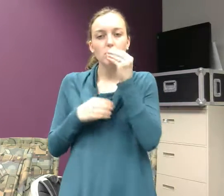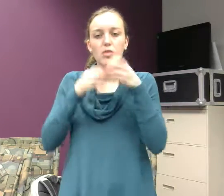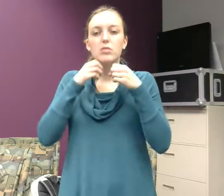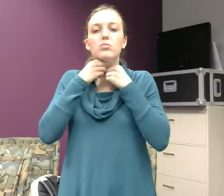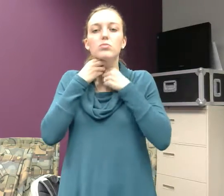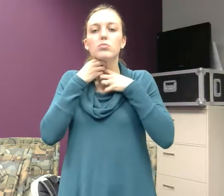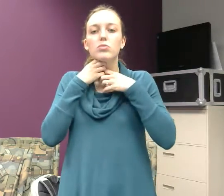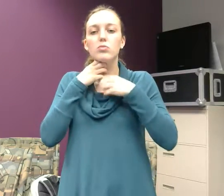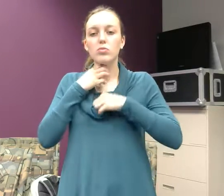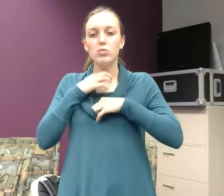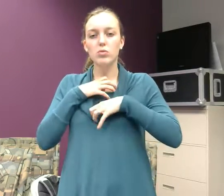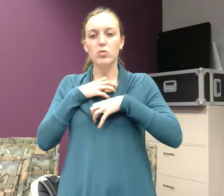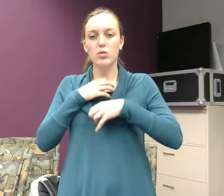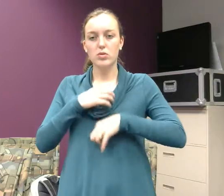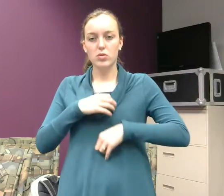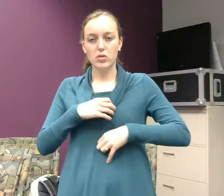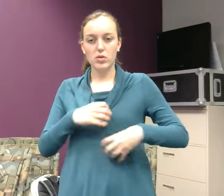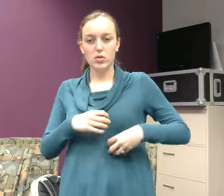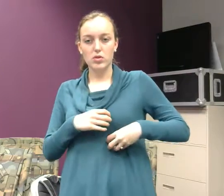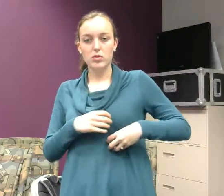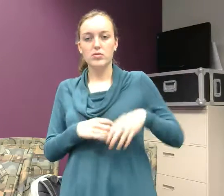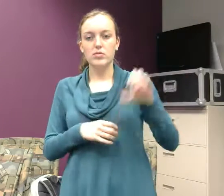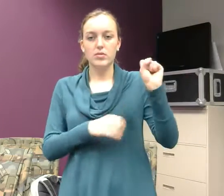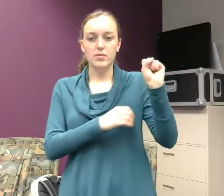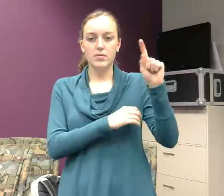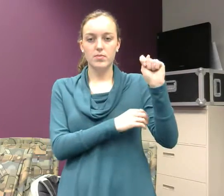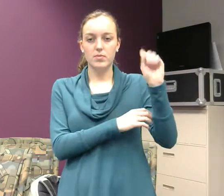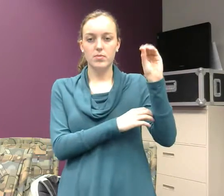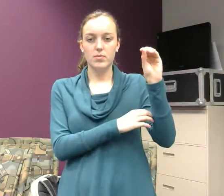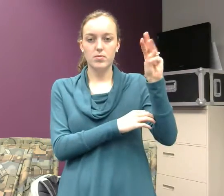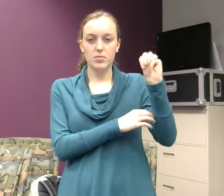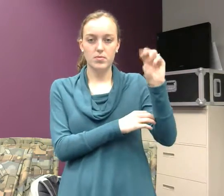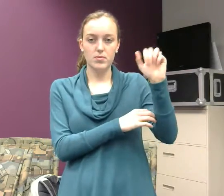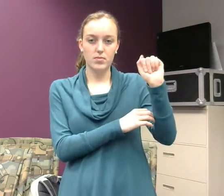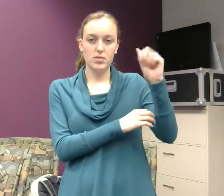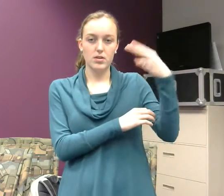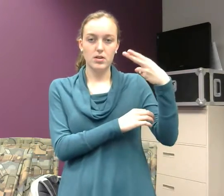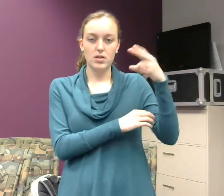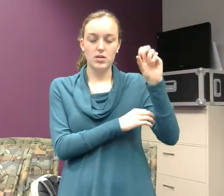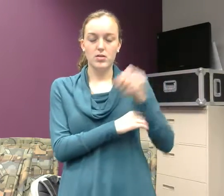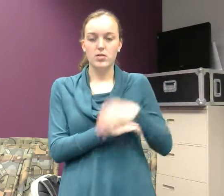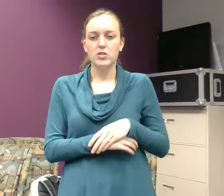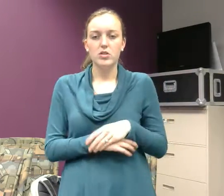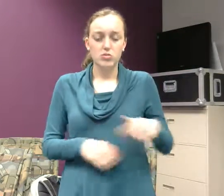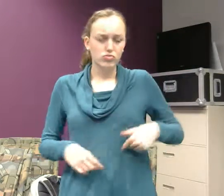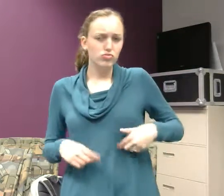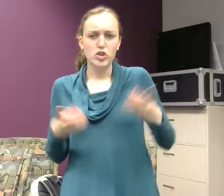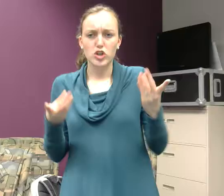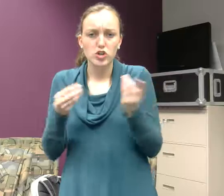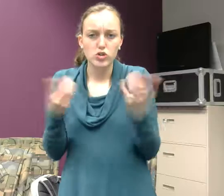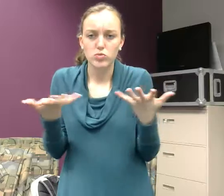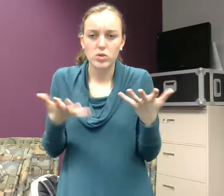which is that bag of smooth muscle, and the stomach mixes it and churns